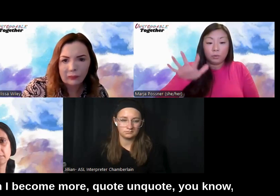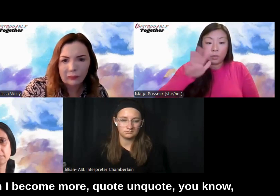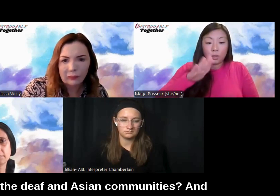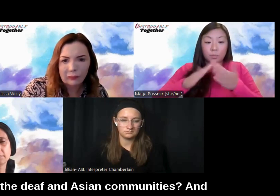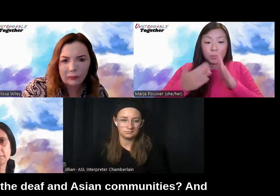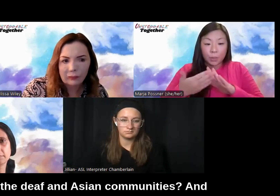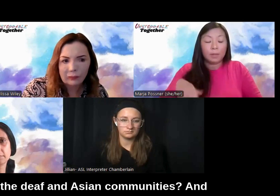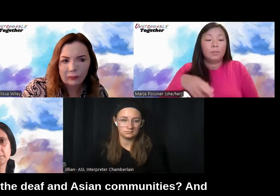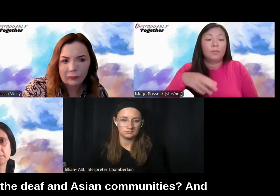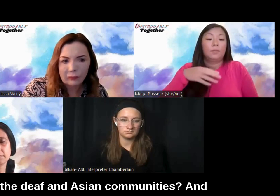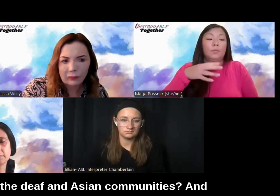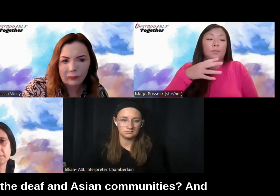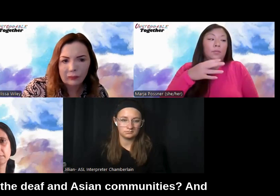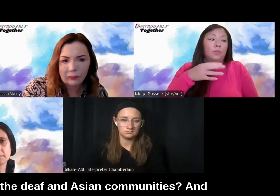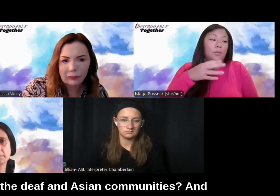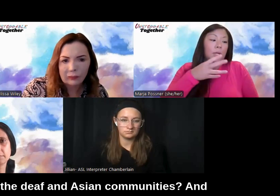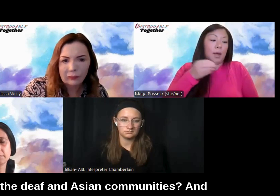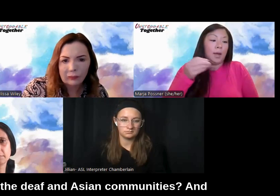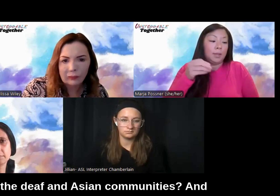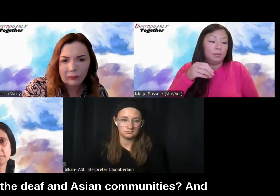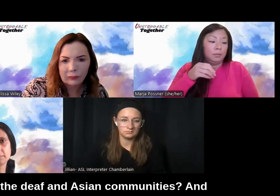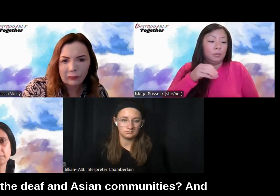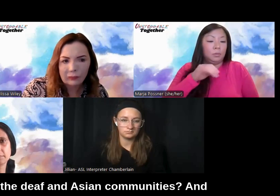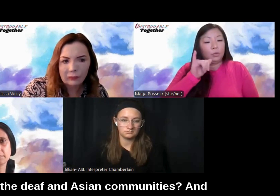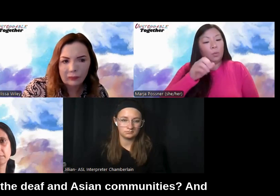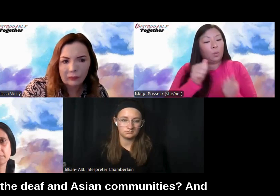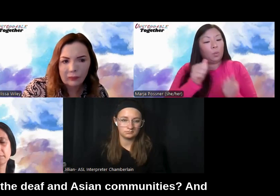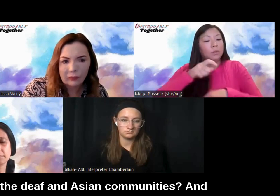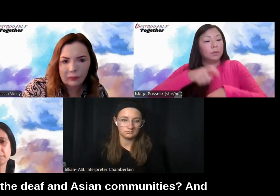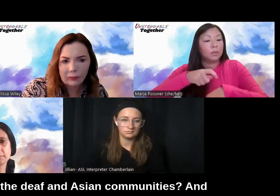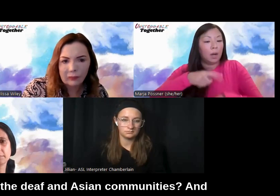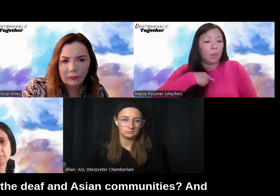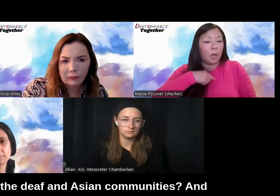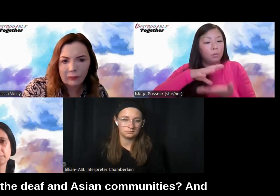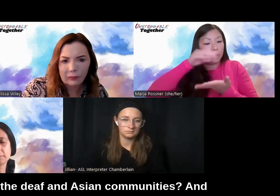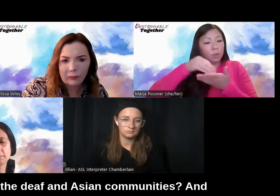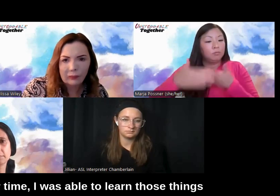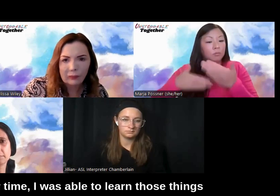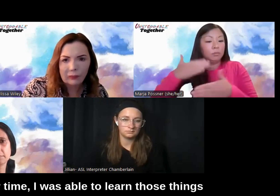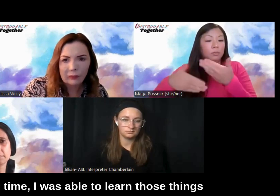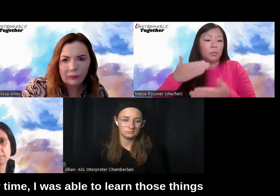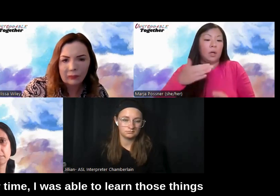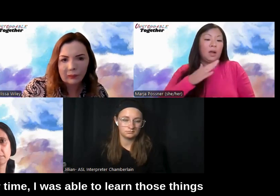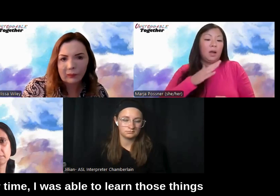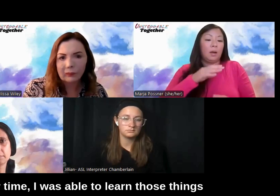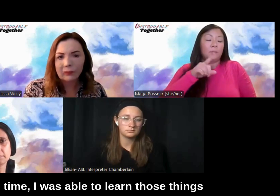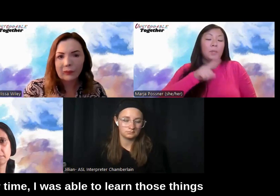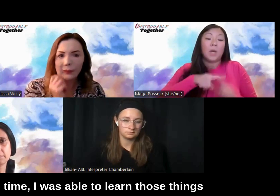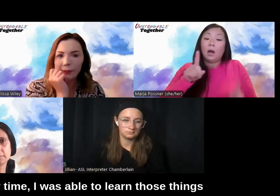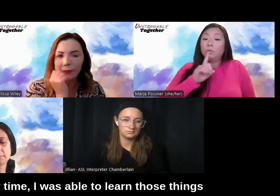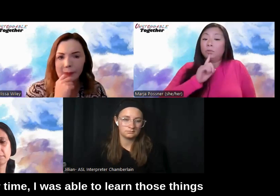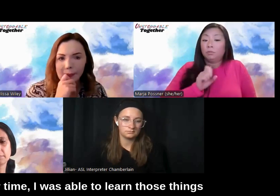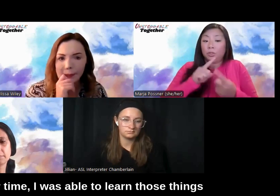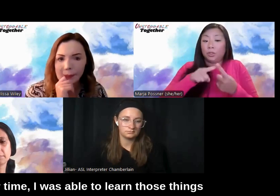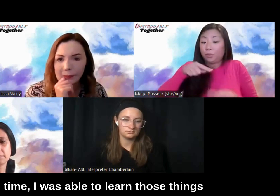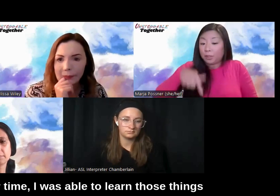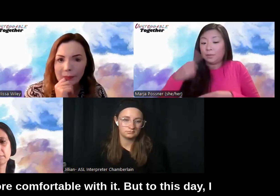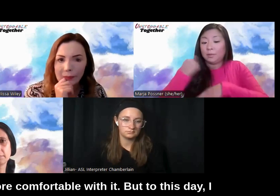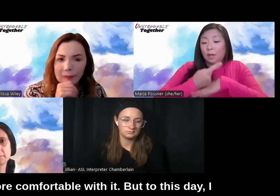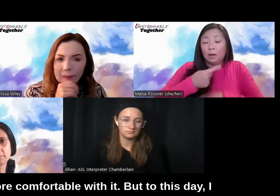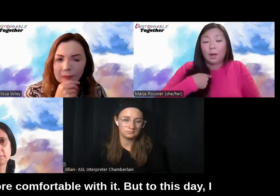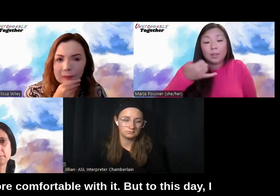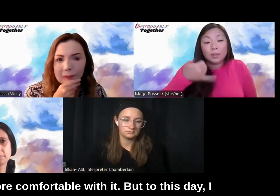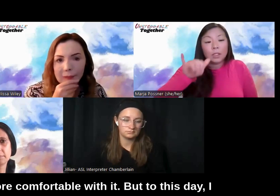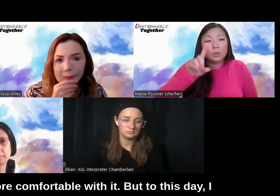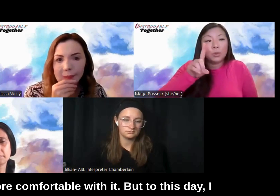unquote, more of an ally to the deaf and Asian communities? And so I think over time I was able to learn those